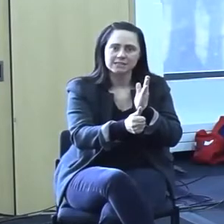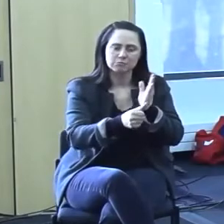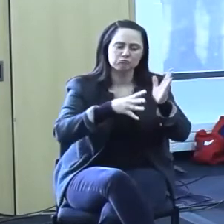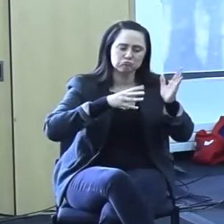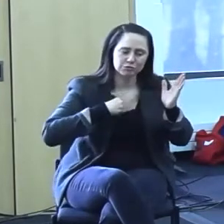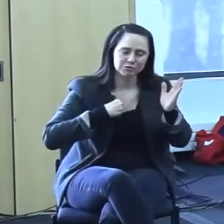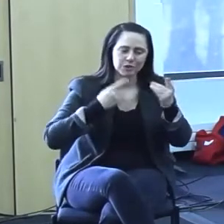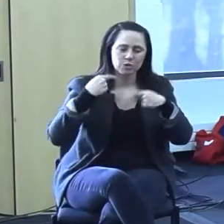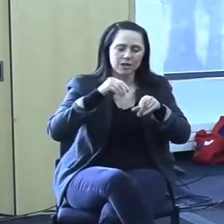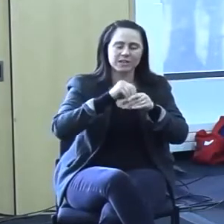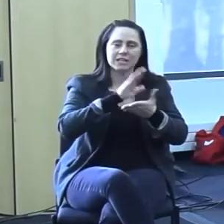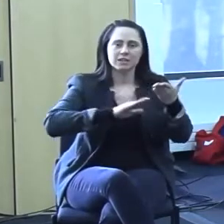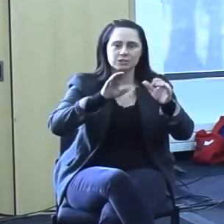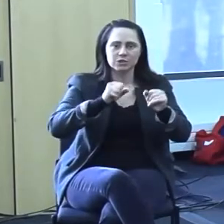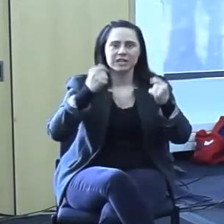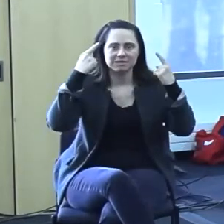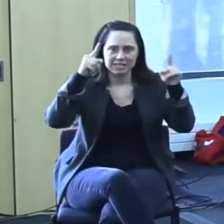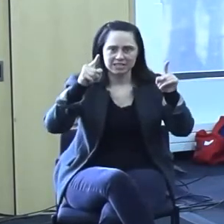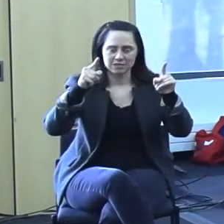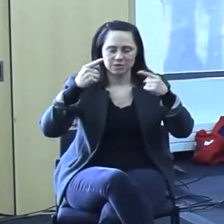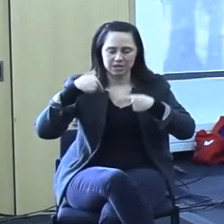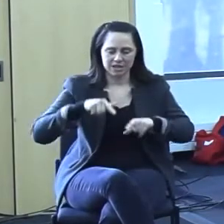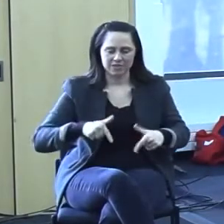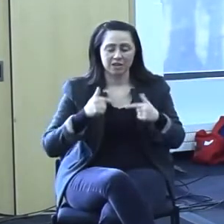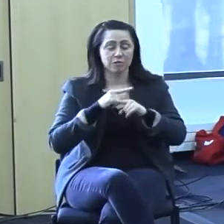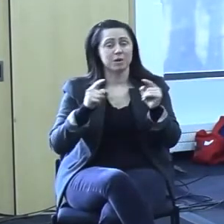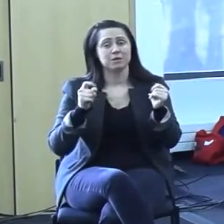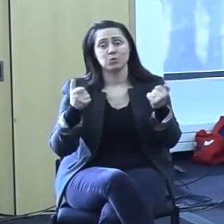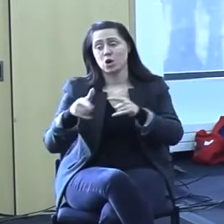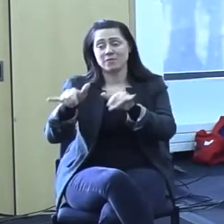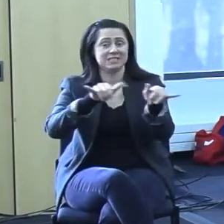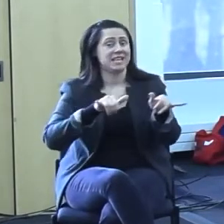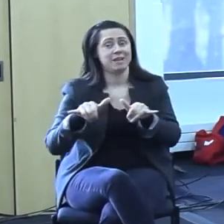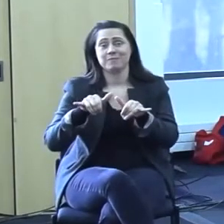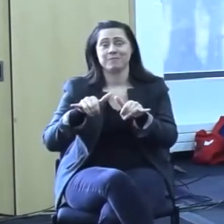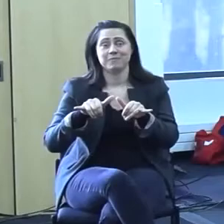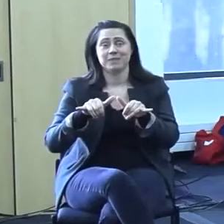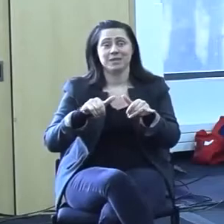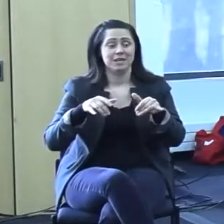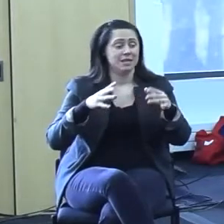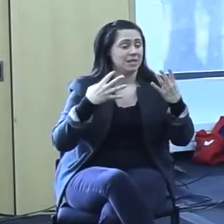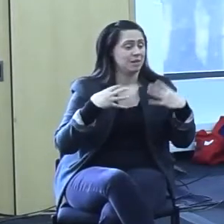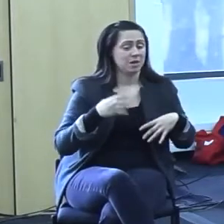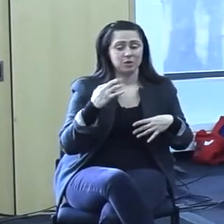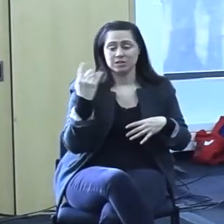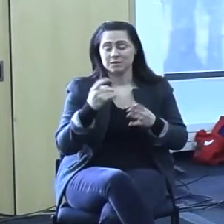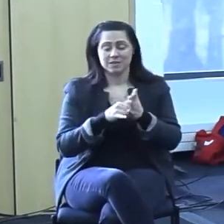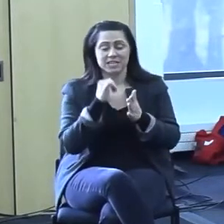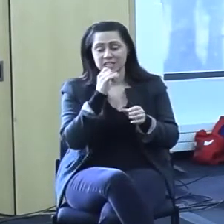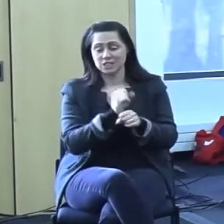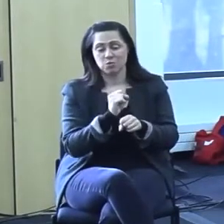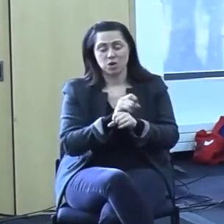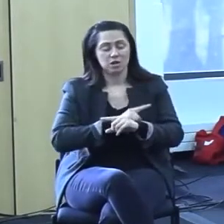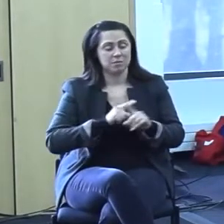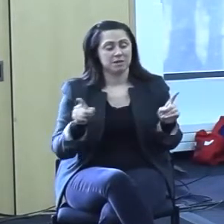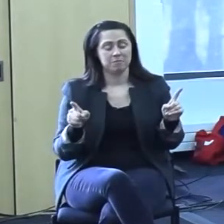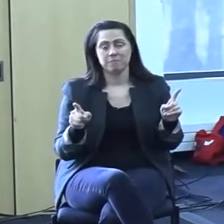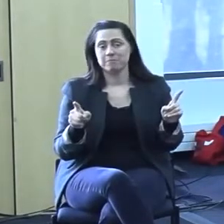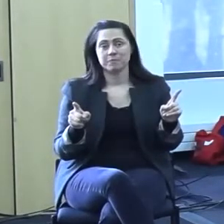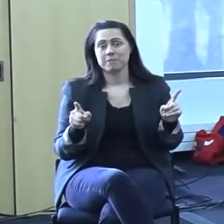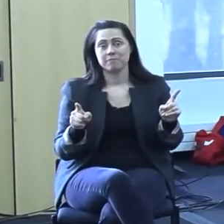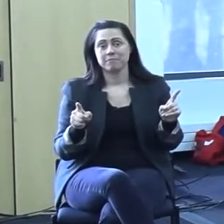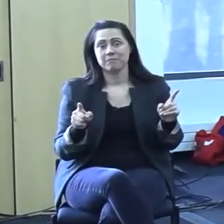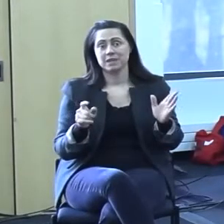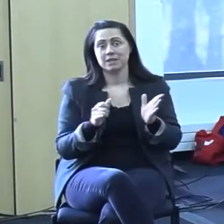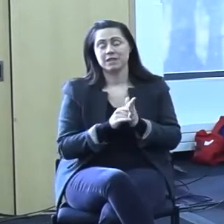we're in college so we can be successful in life. But again, I mean, we're all the same. It's just, the body or something that doesn't work, but that